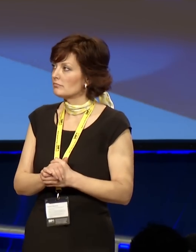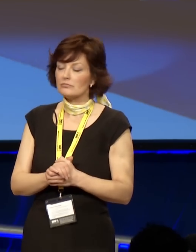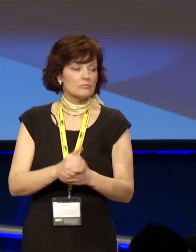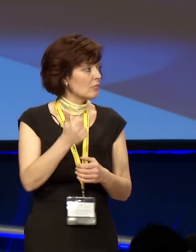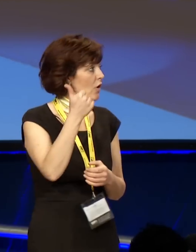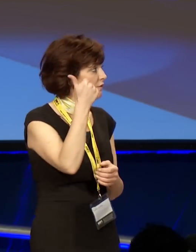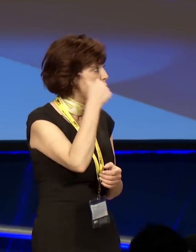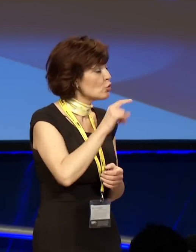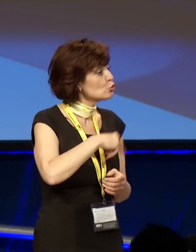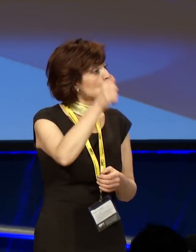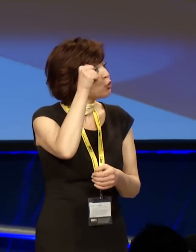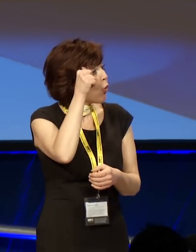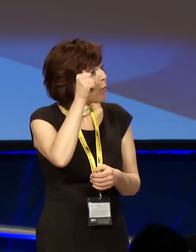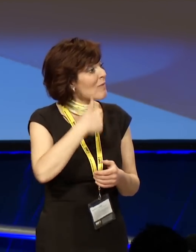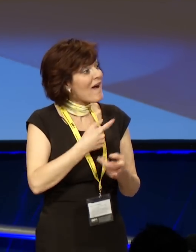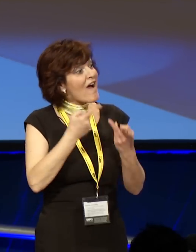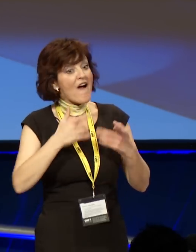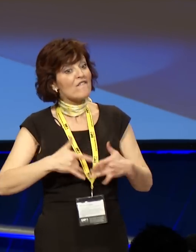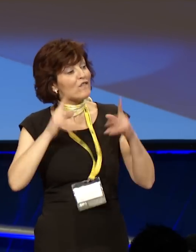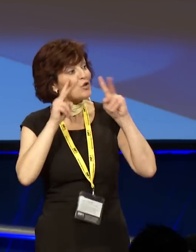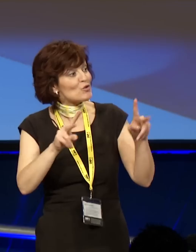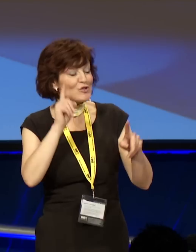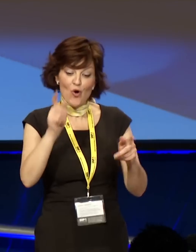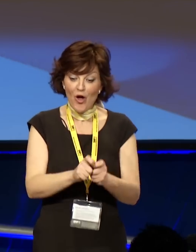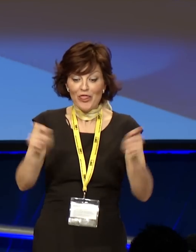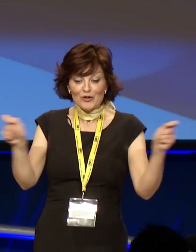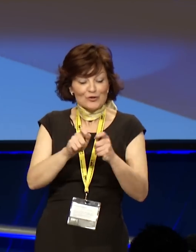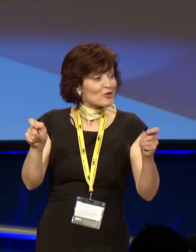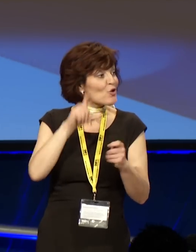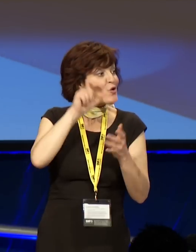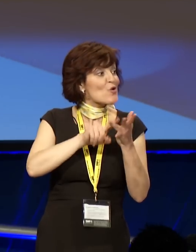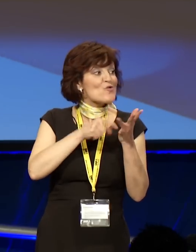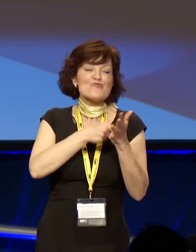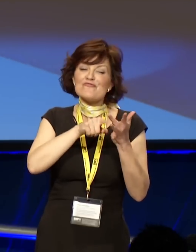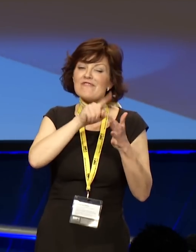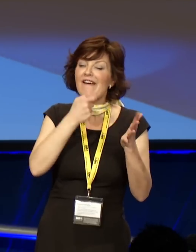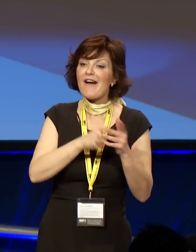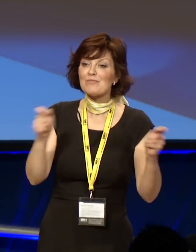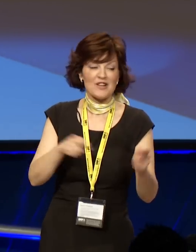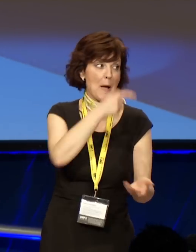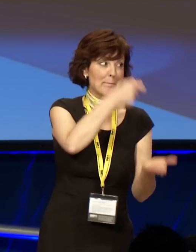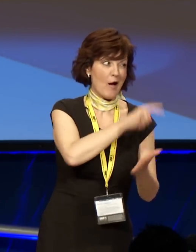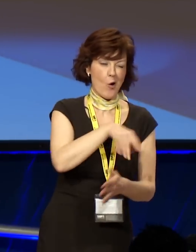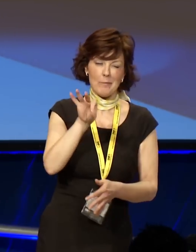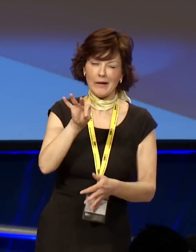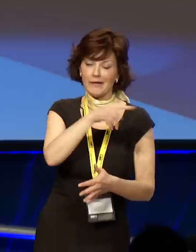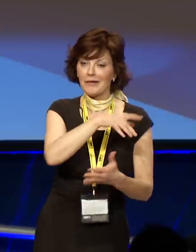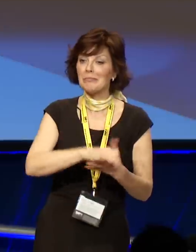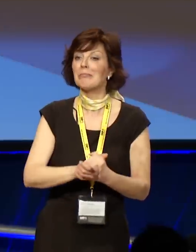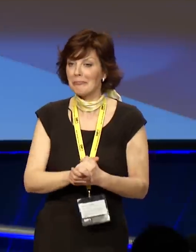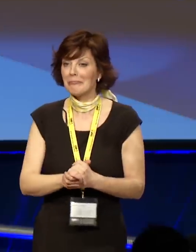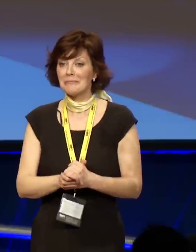I know you read about my views on this and my column in the Courier and the Press and Journal. Buy it on a Monday, okay?